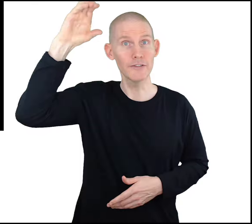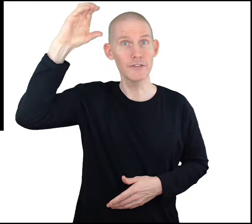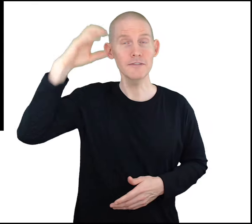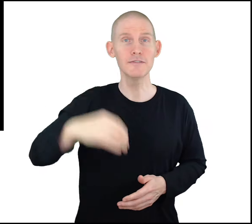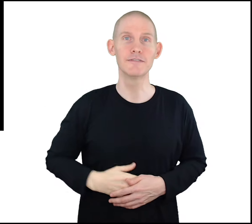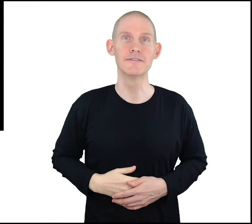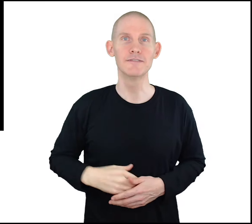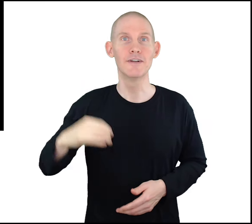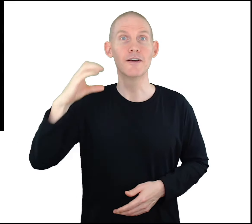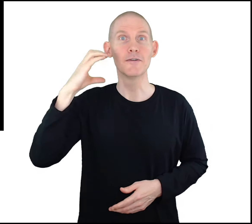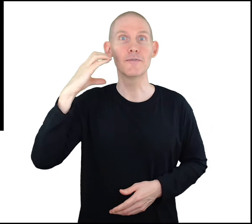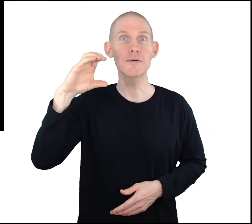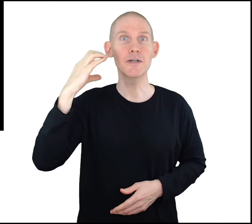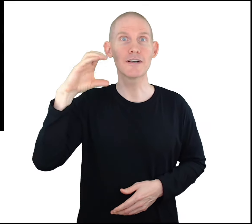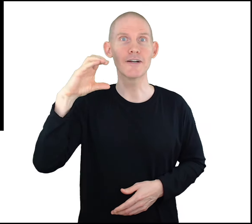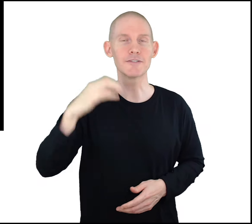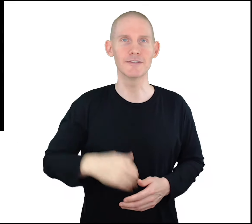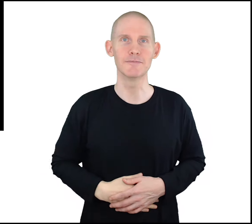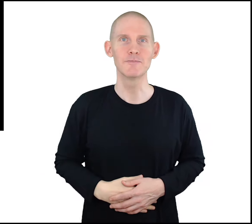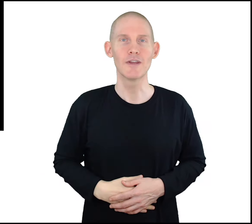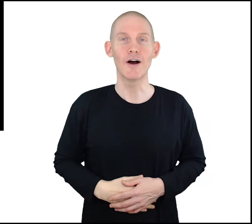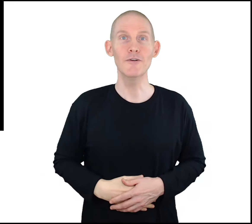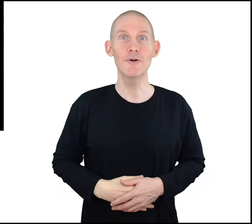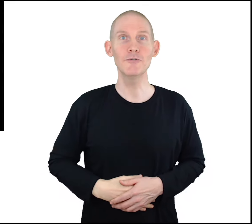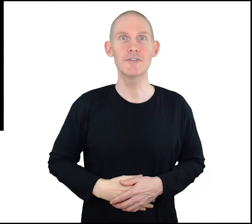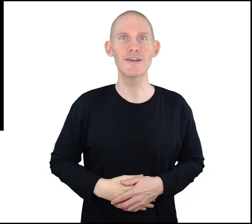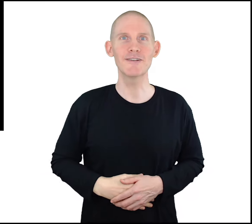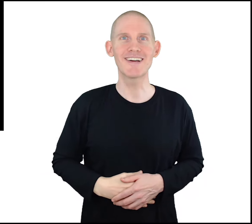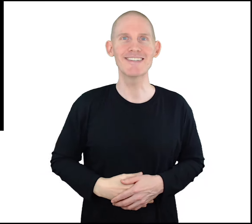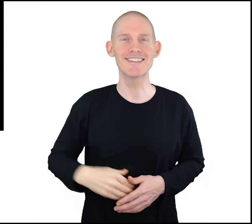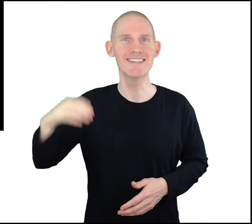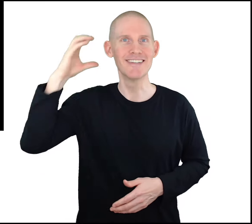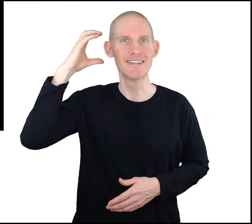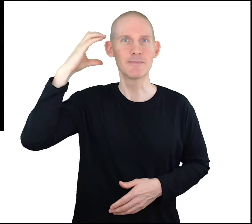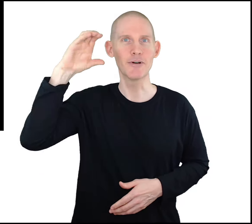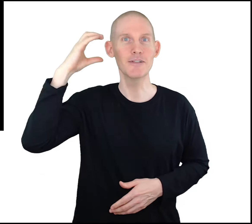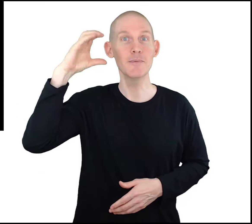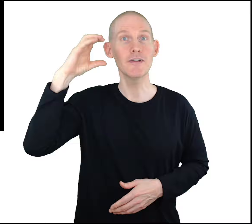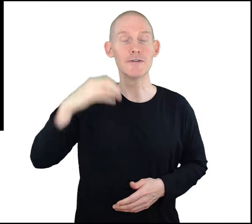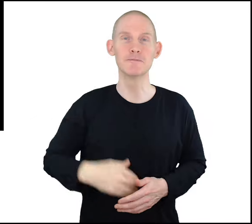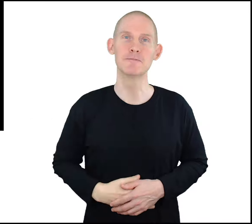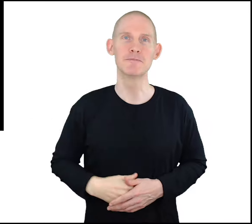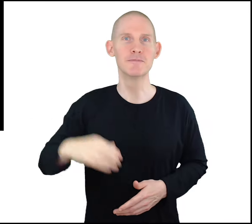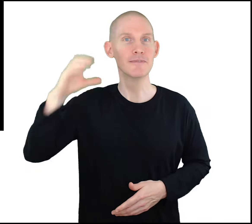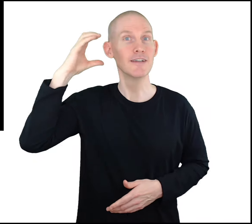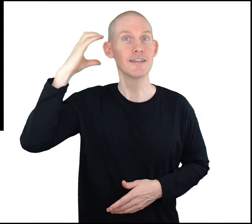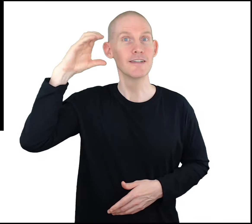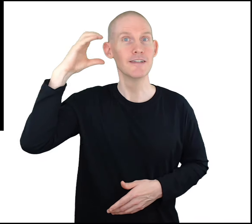cousin, female cousin, unknown gender cousin, put it in the middle.